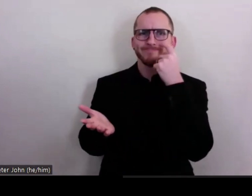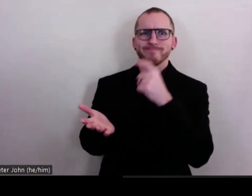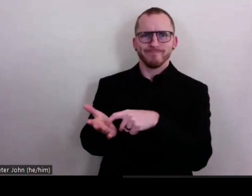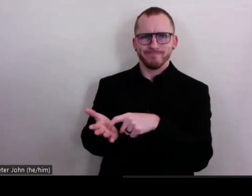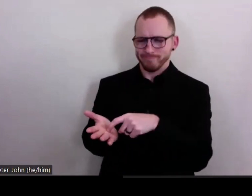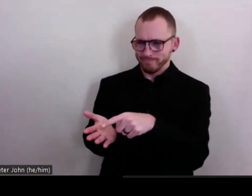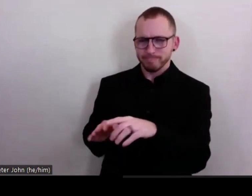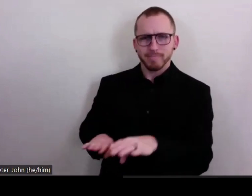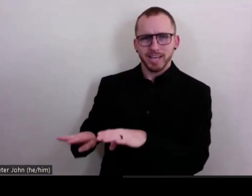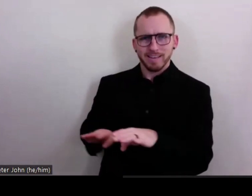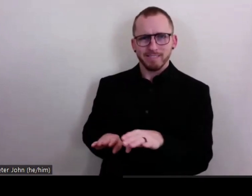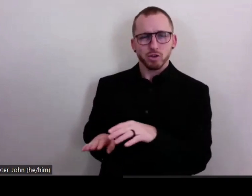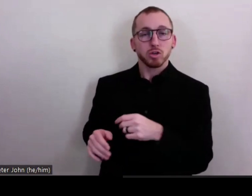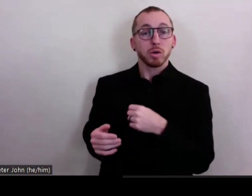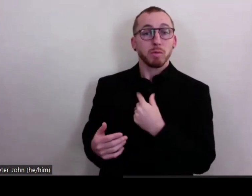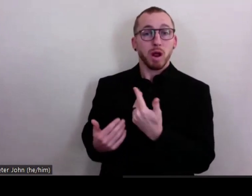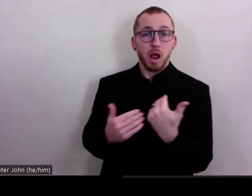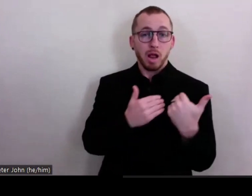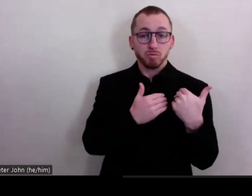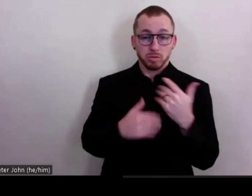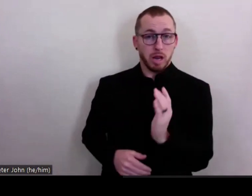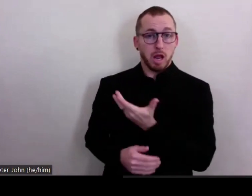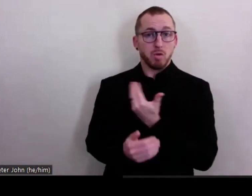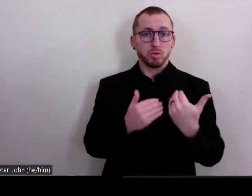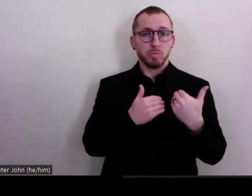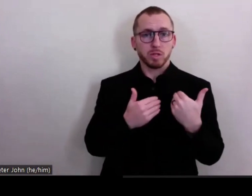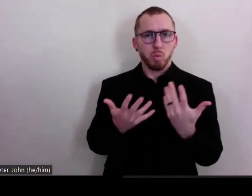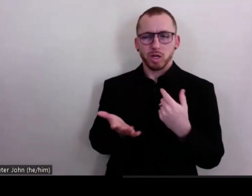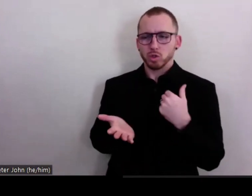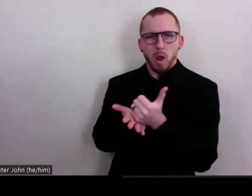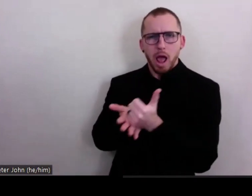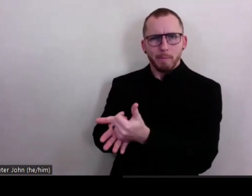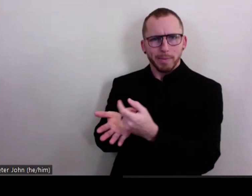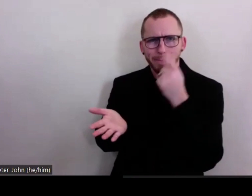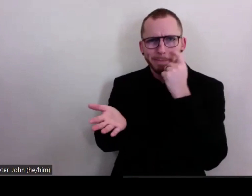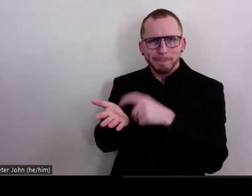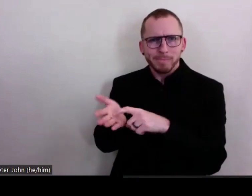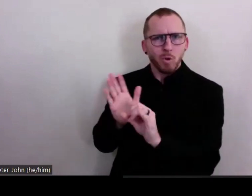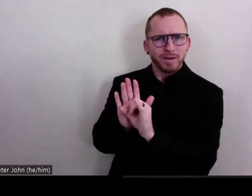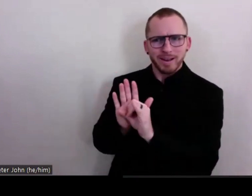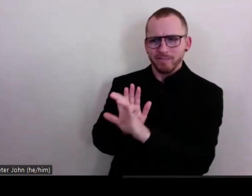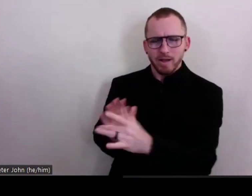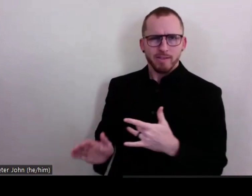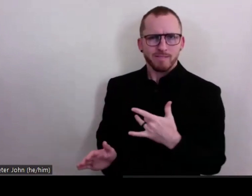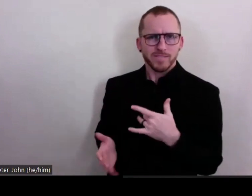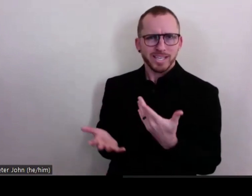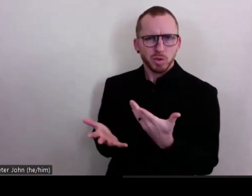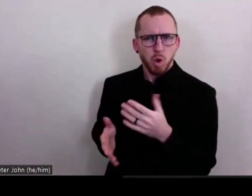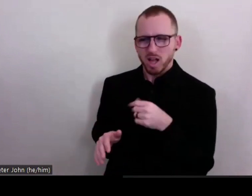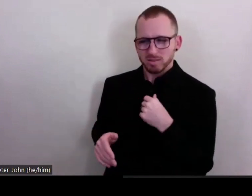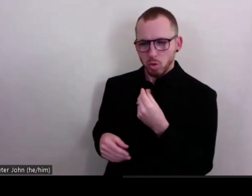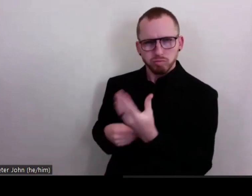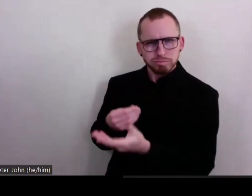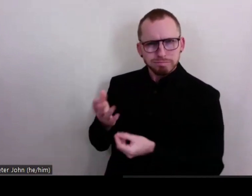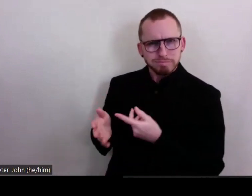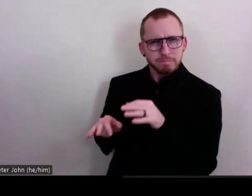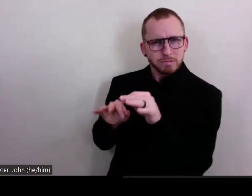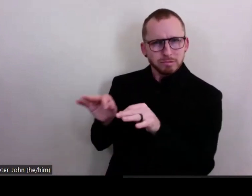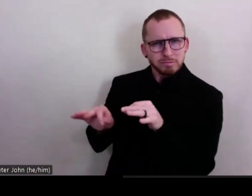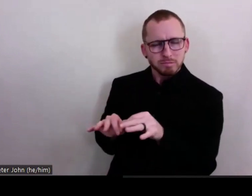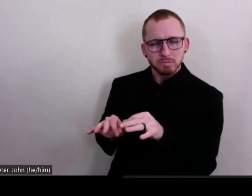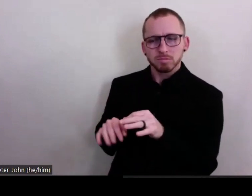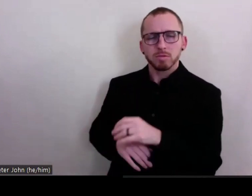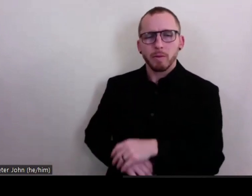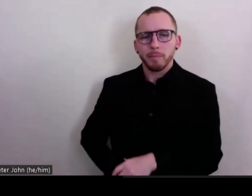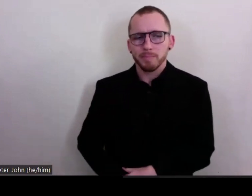internal feelings and states. And what happens is that when they are experiencing repeated traumas, they don't